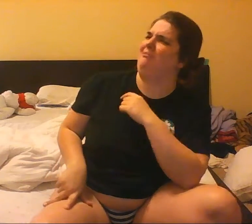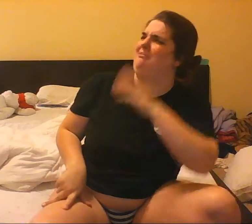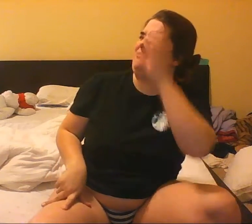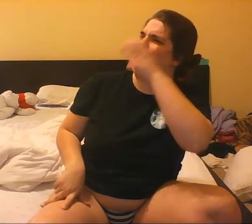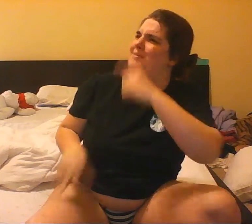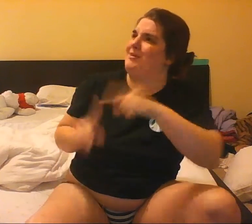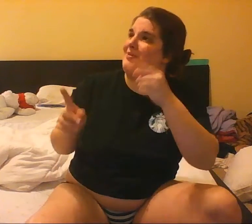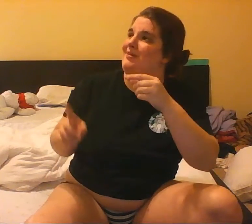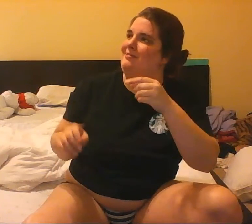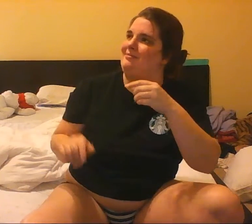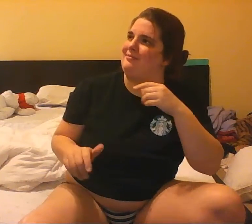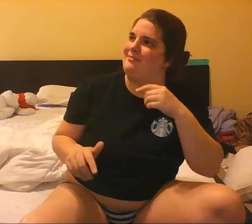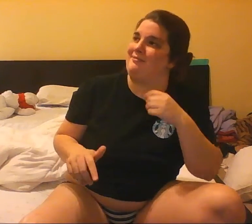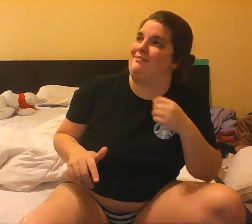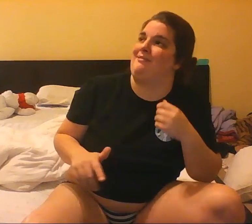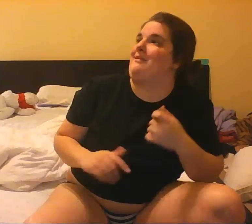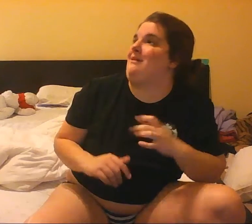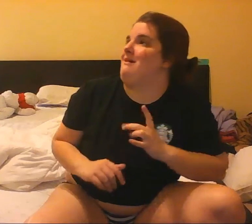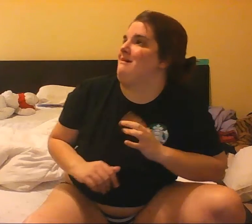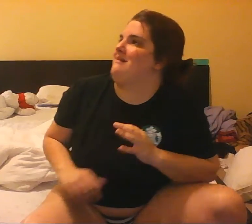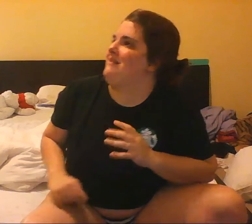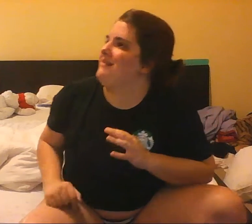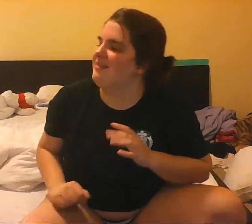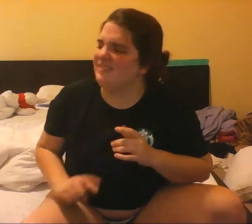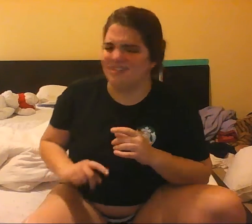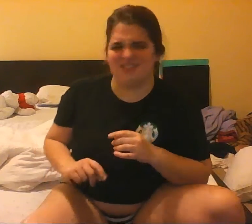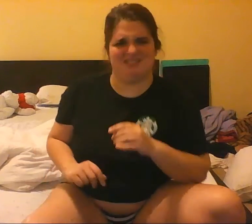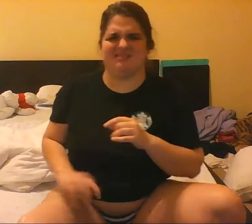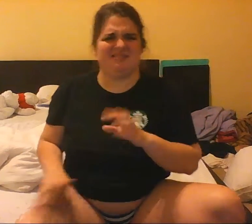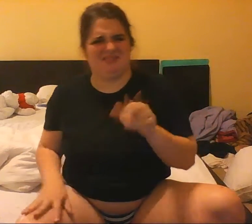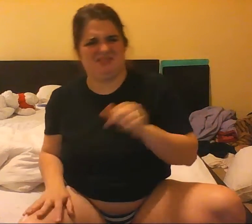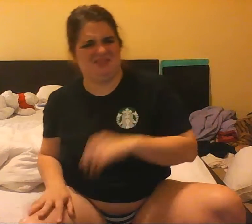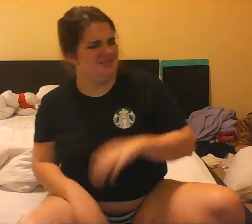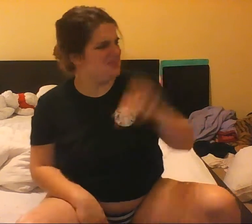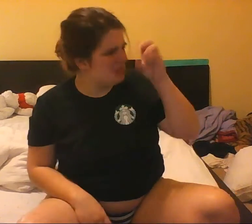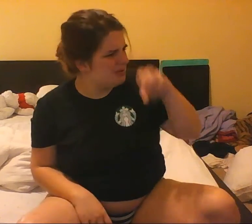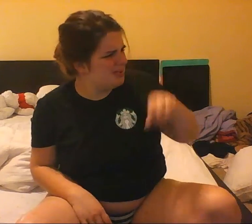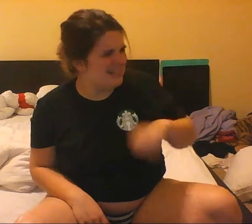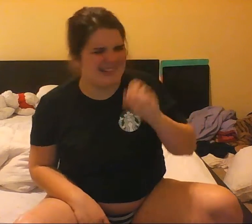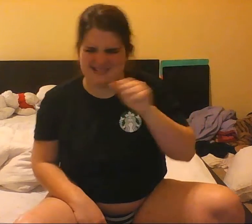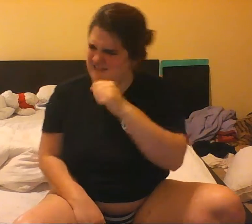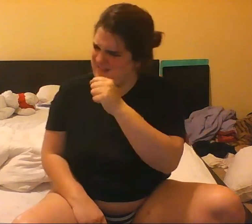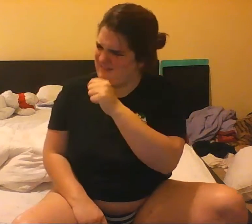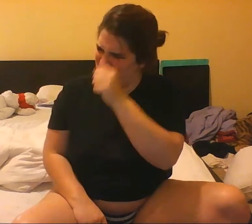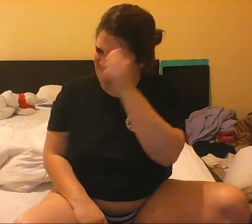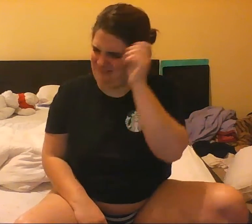Yeah. And I was talking with Bridget earlier, and there's this whole thing I want to talk about on another episode